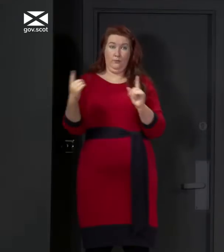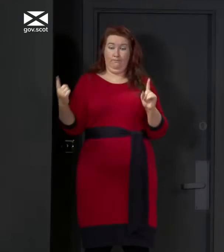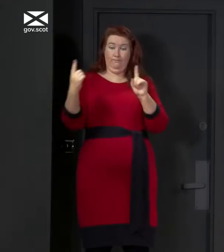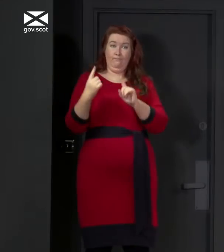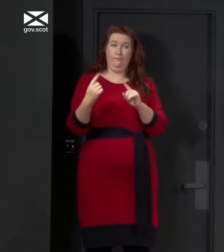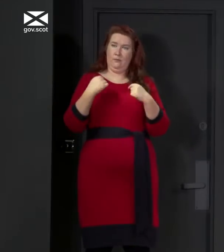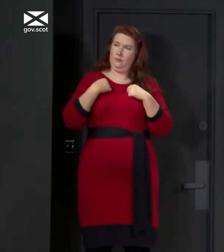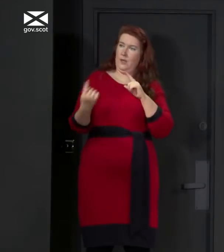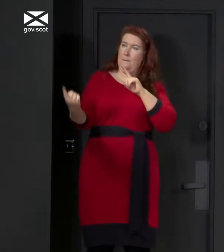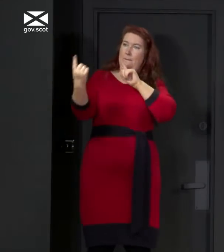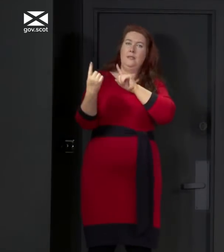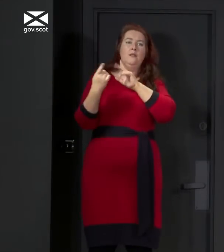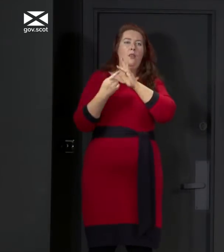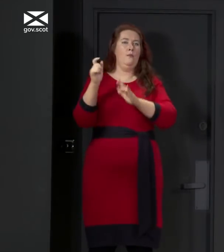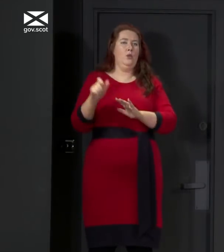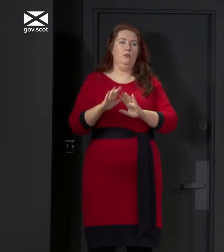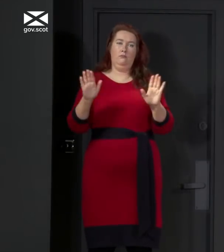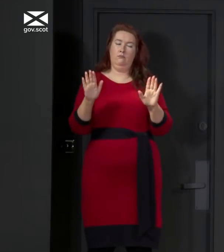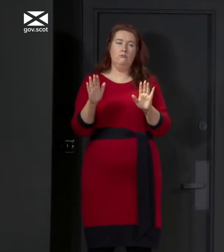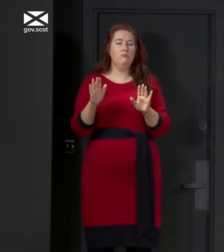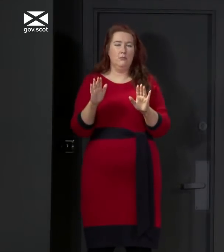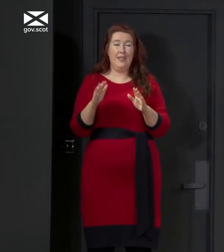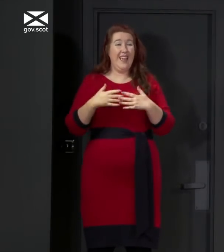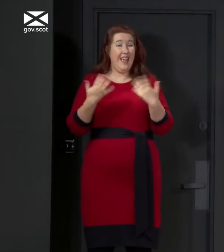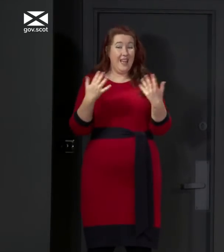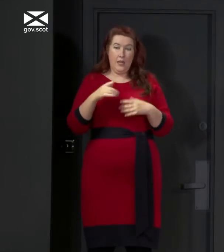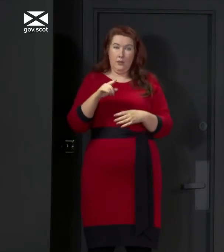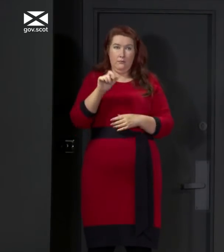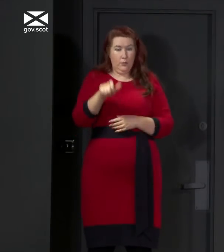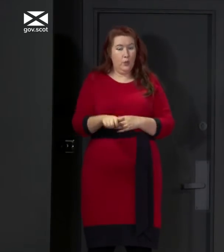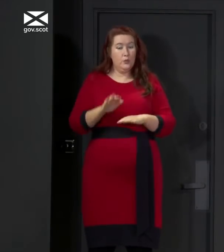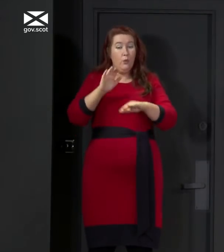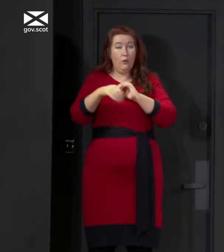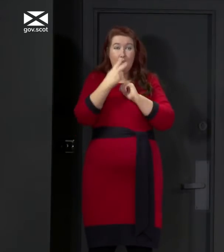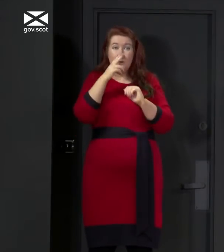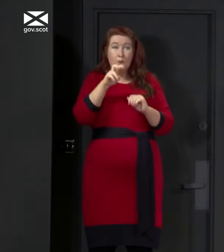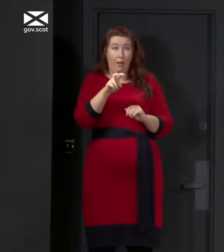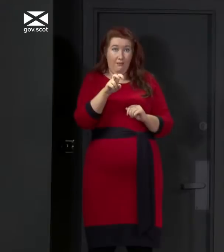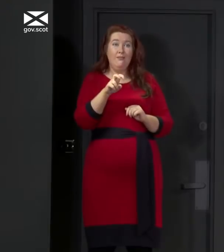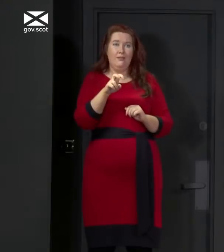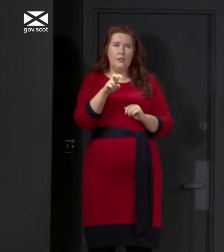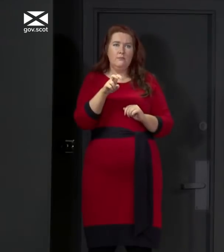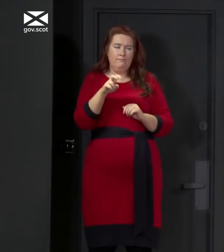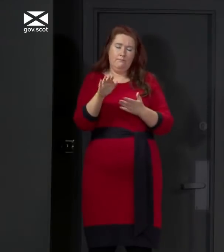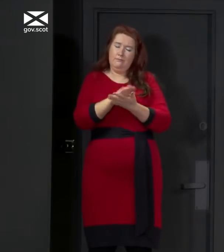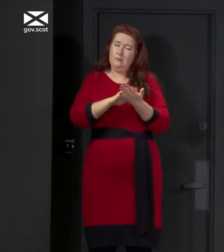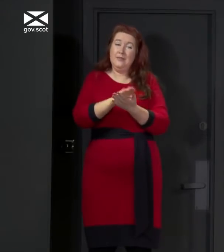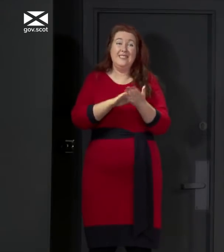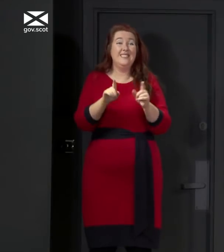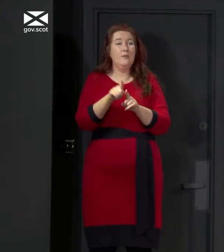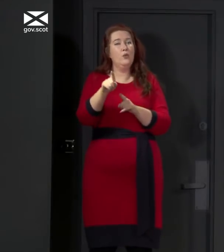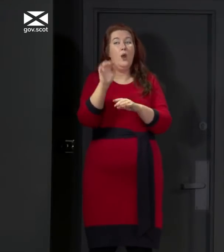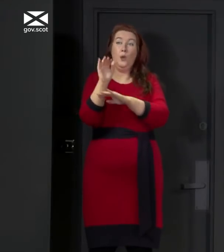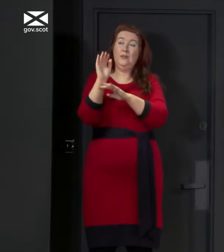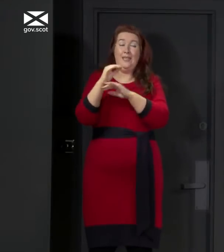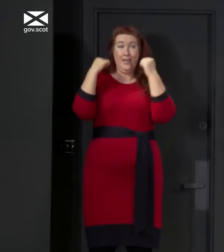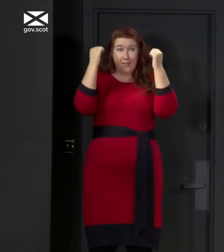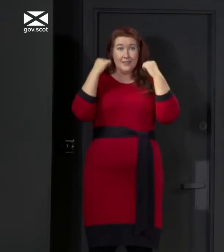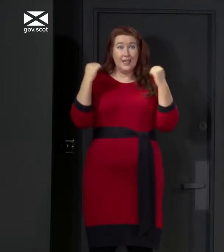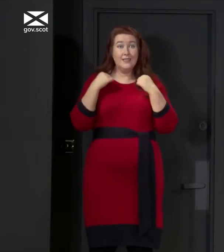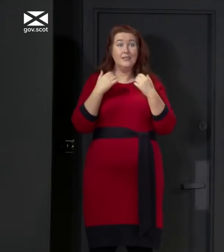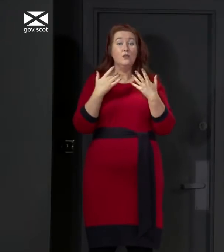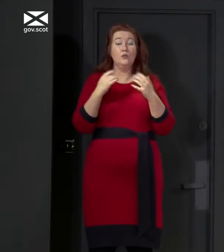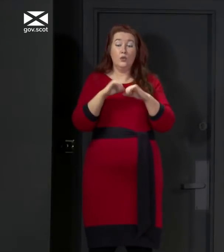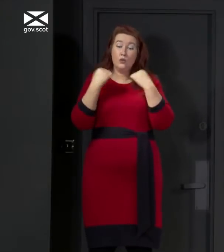rule applies to everyone who is aged 12 and over, and that means that outdoor exercise should also only take place in